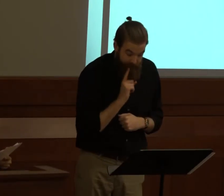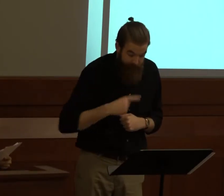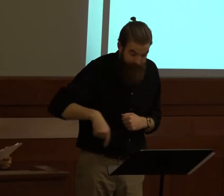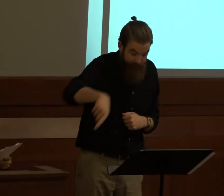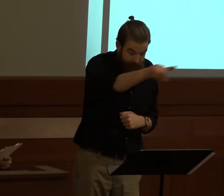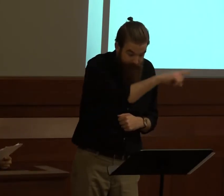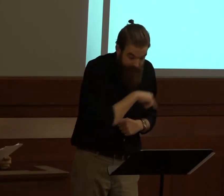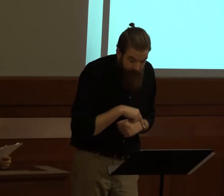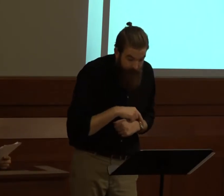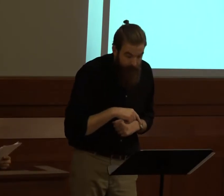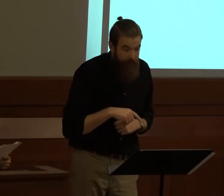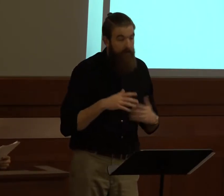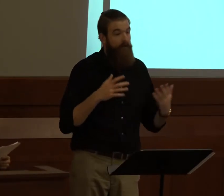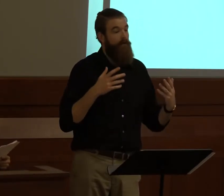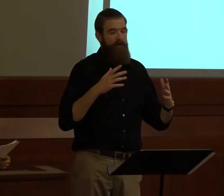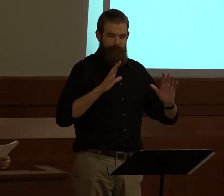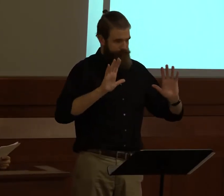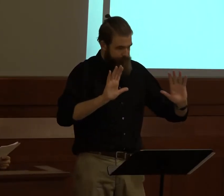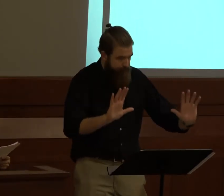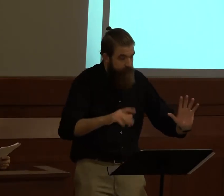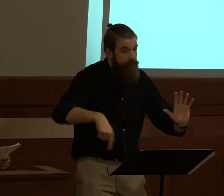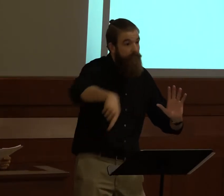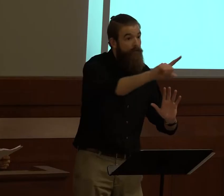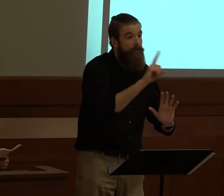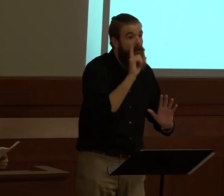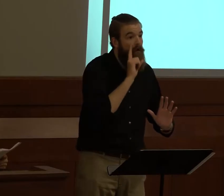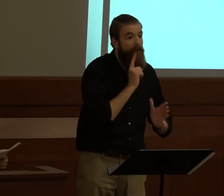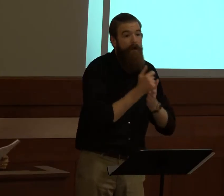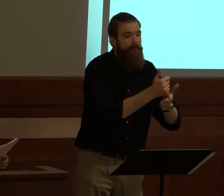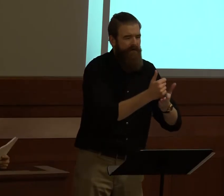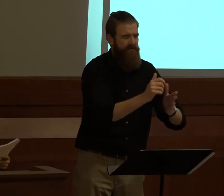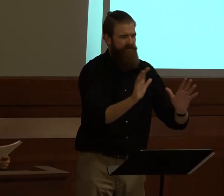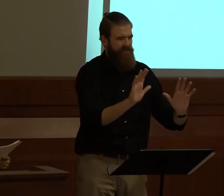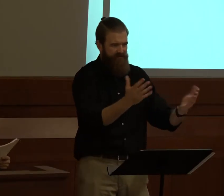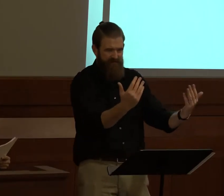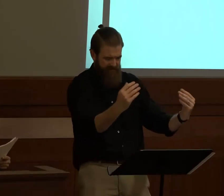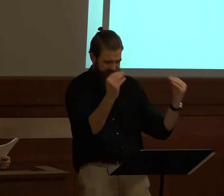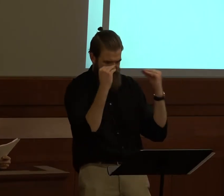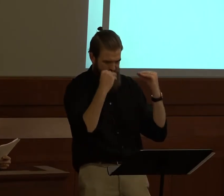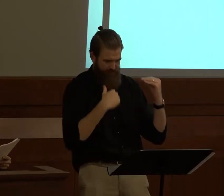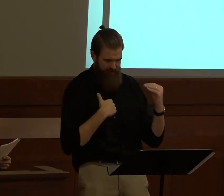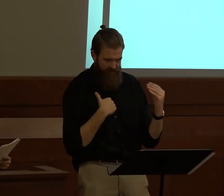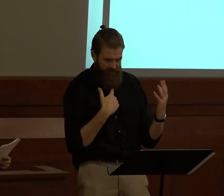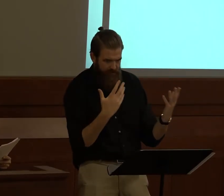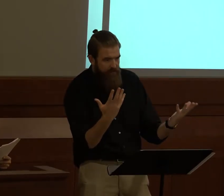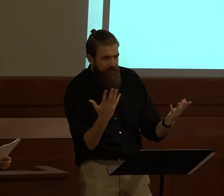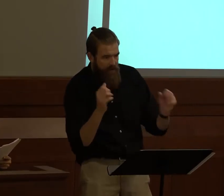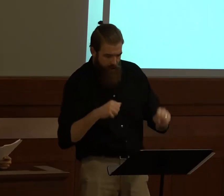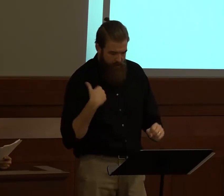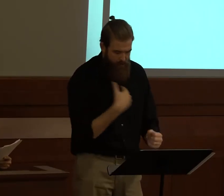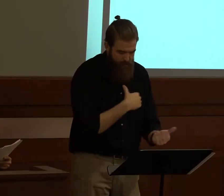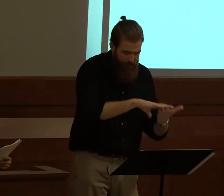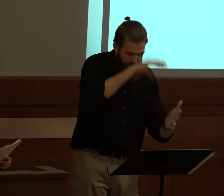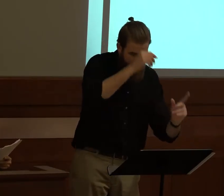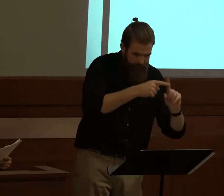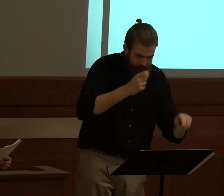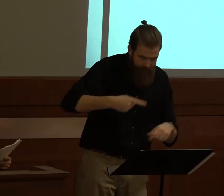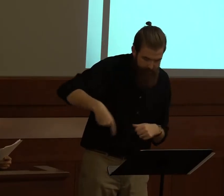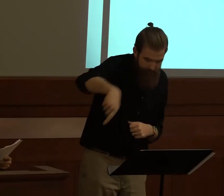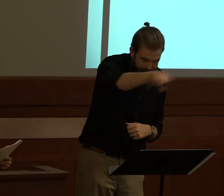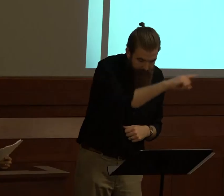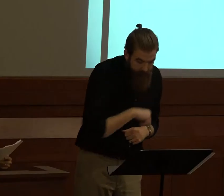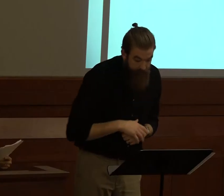a priest if he has a vocational call, and he may very well end up celebrating Mass in sign language for assemblies